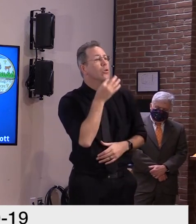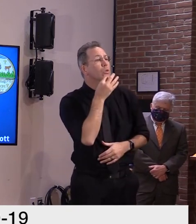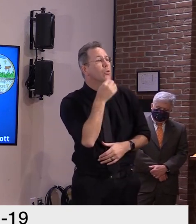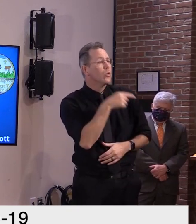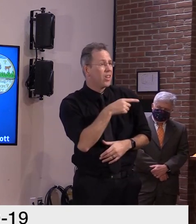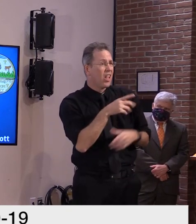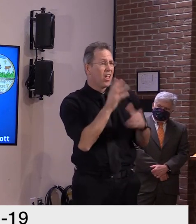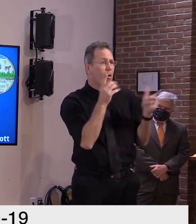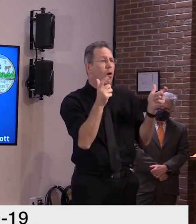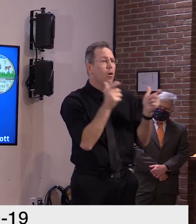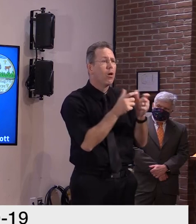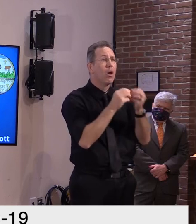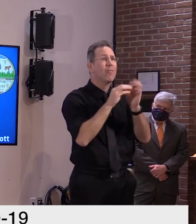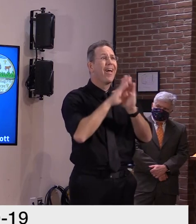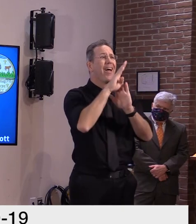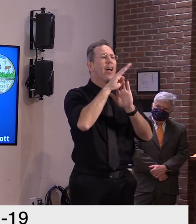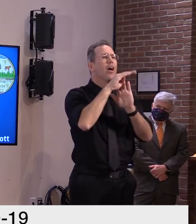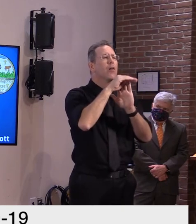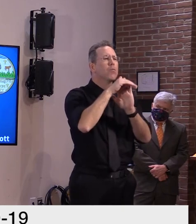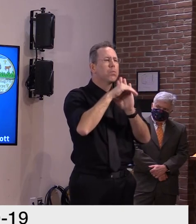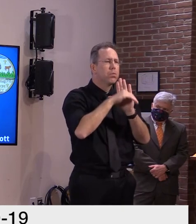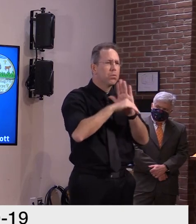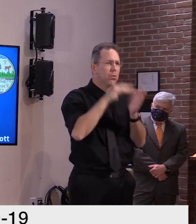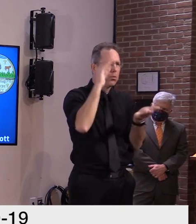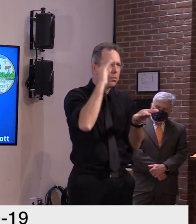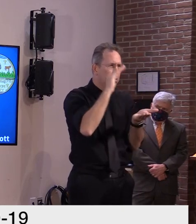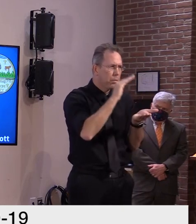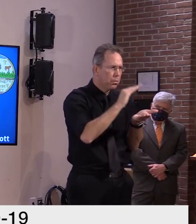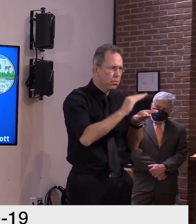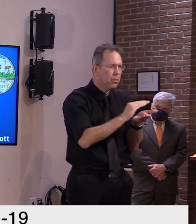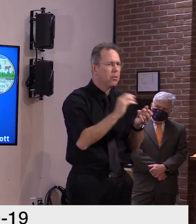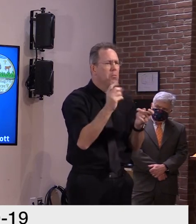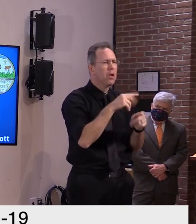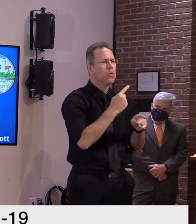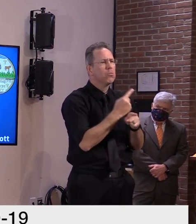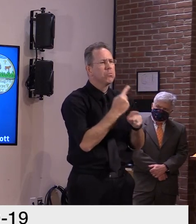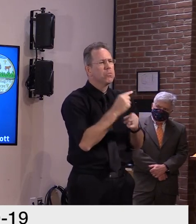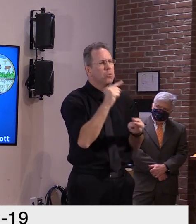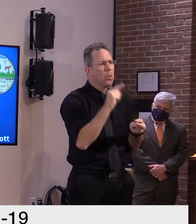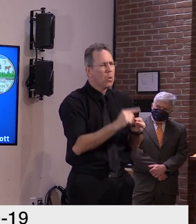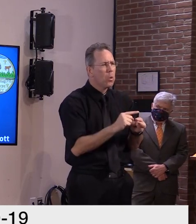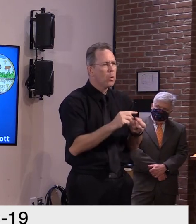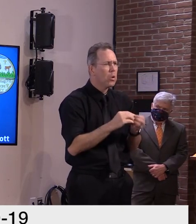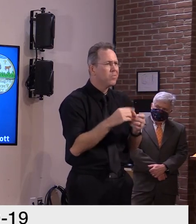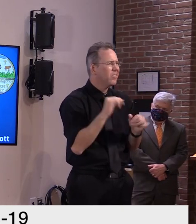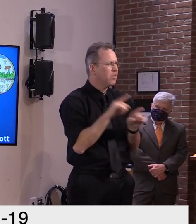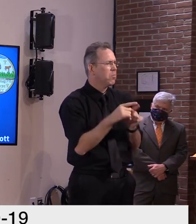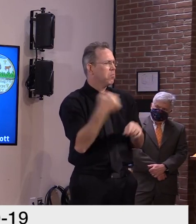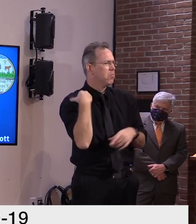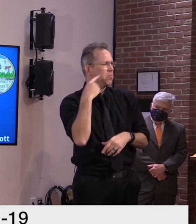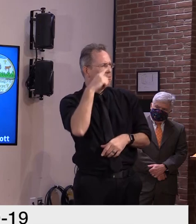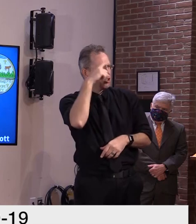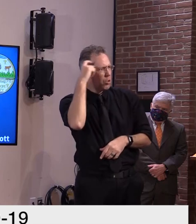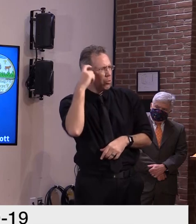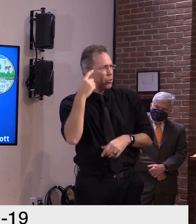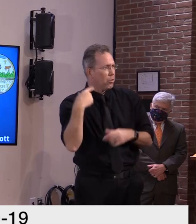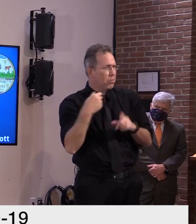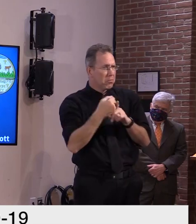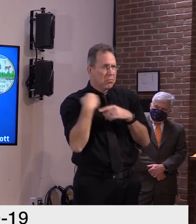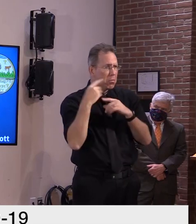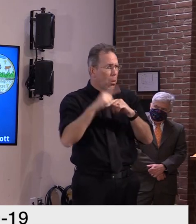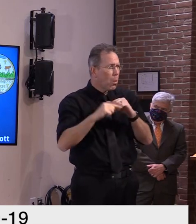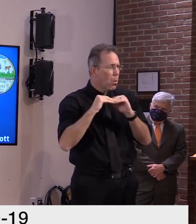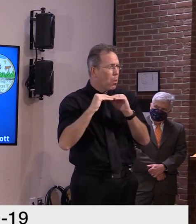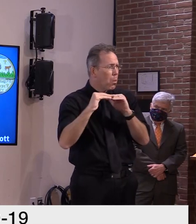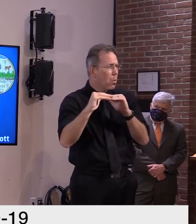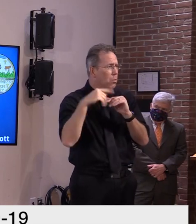which is an increase in cases over where we've been over the summer, but not an increase to the degree we've experienced that you just